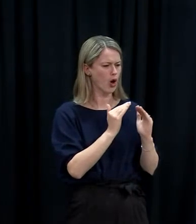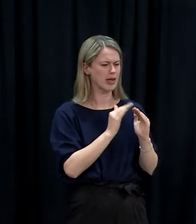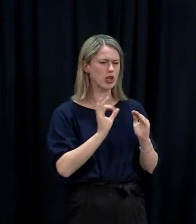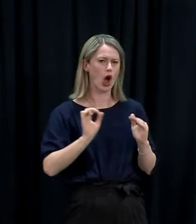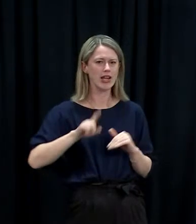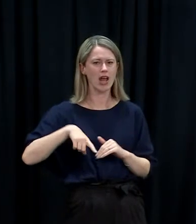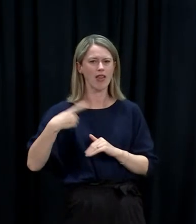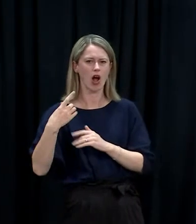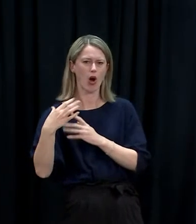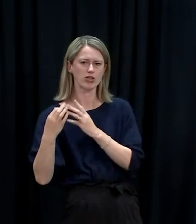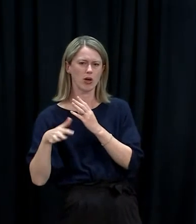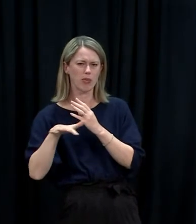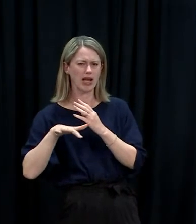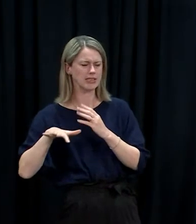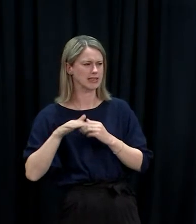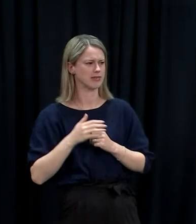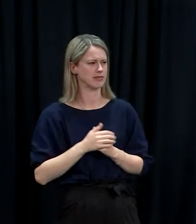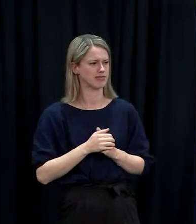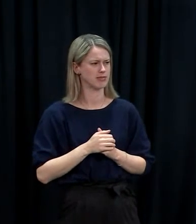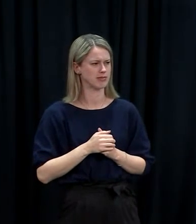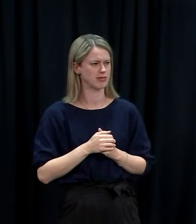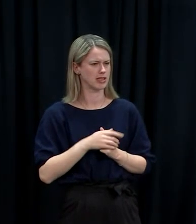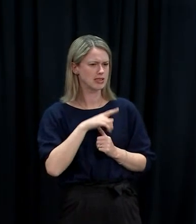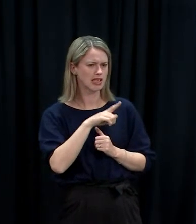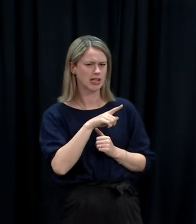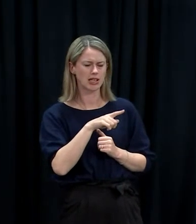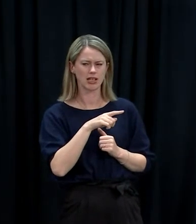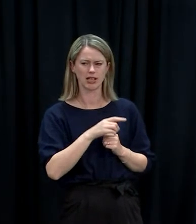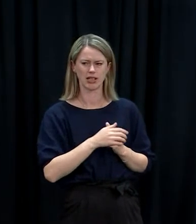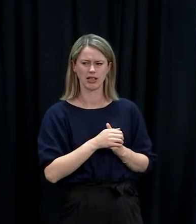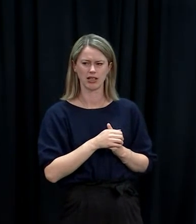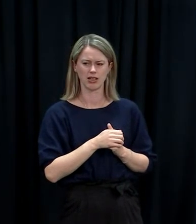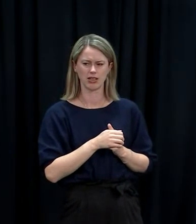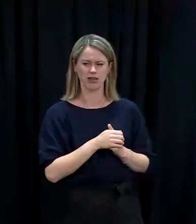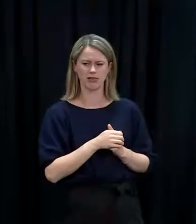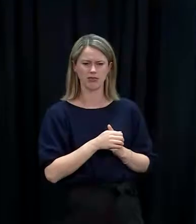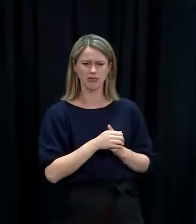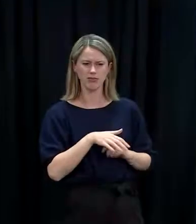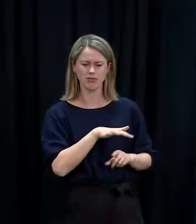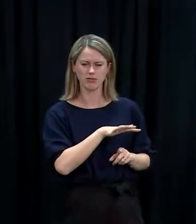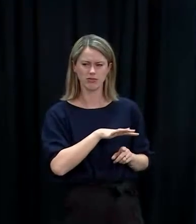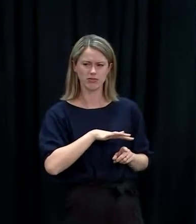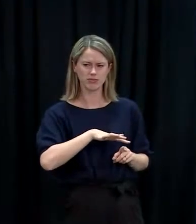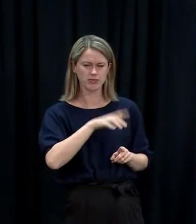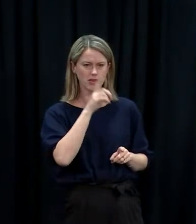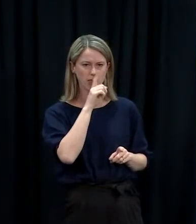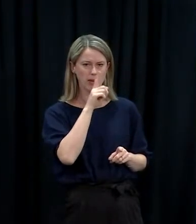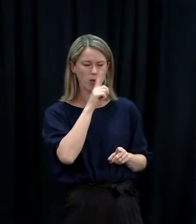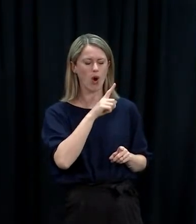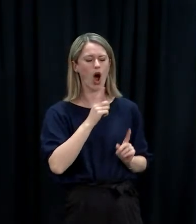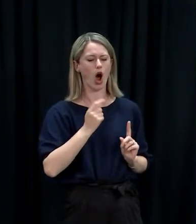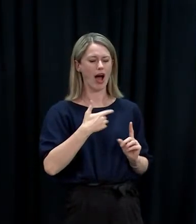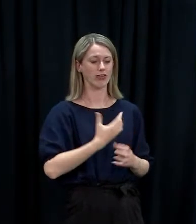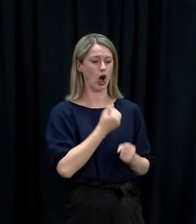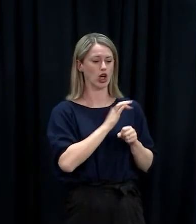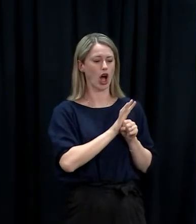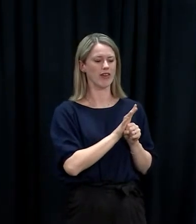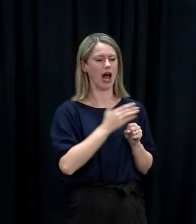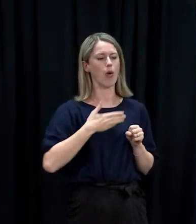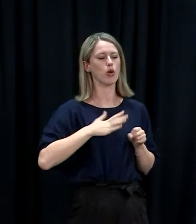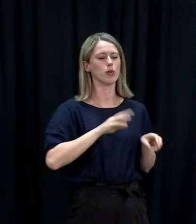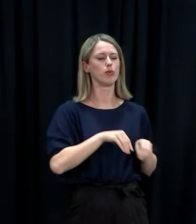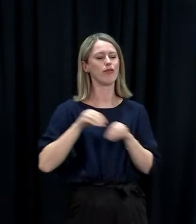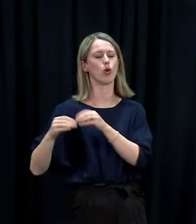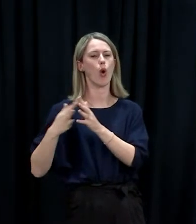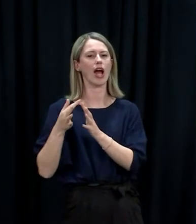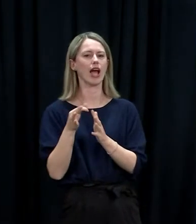with a lot of the things that you talked about yesterday. I mean, is that a desirable situation, people picking up sticks because they want to be on Waiheke